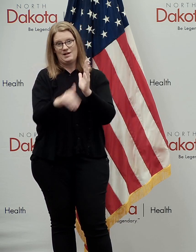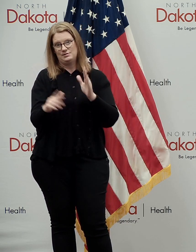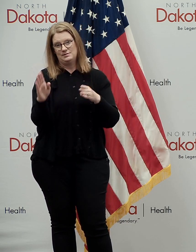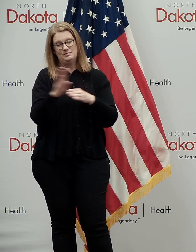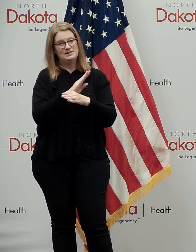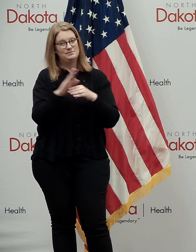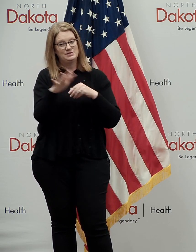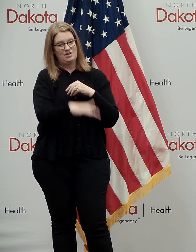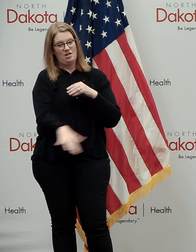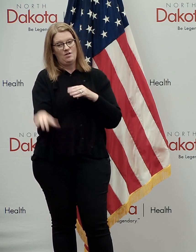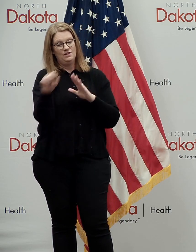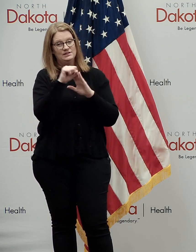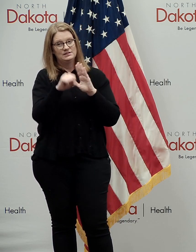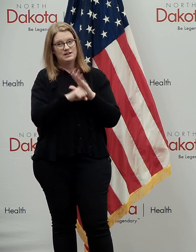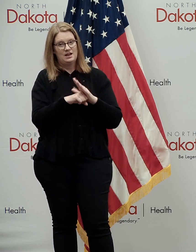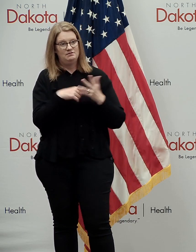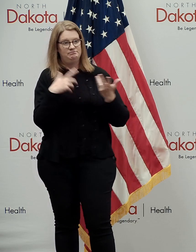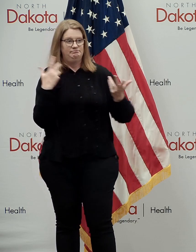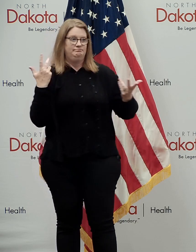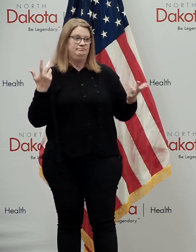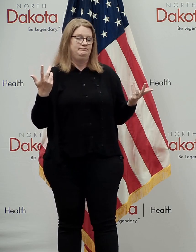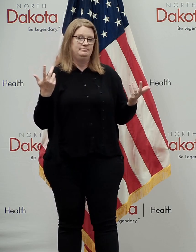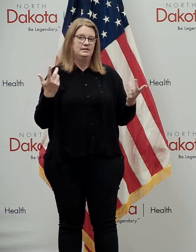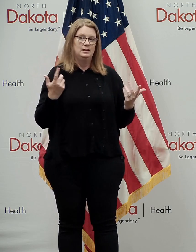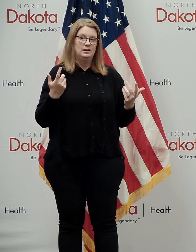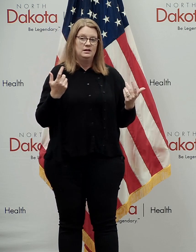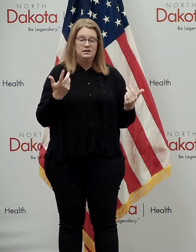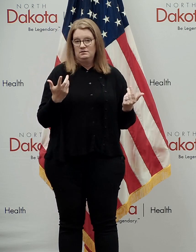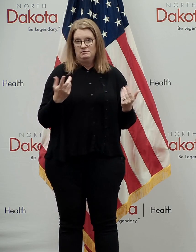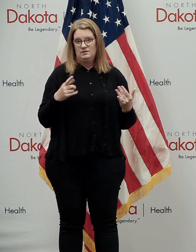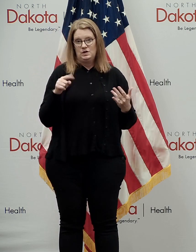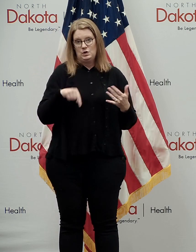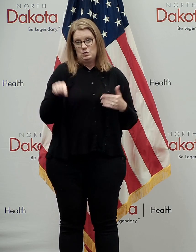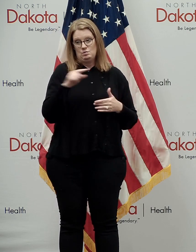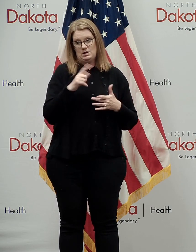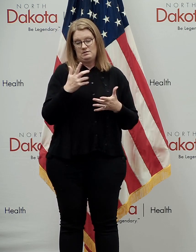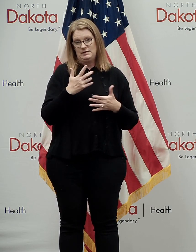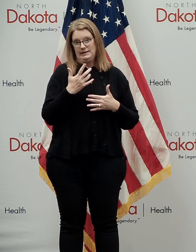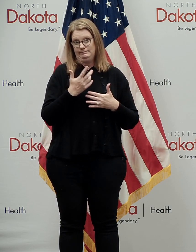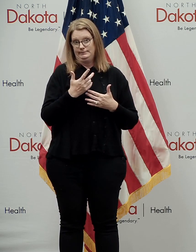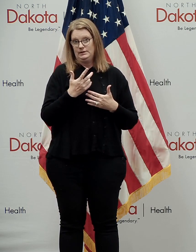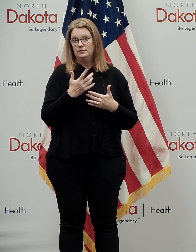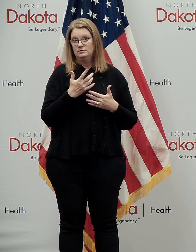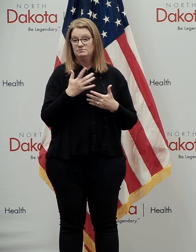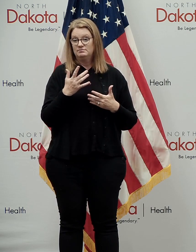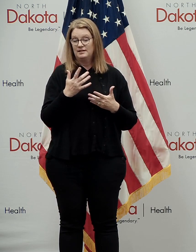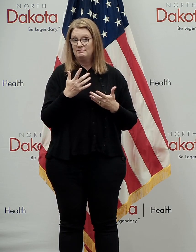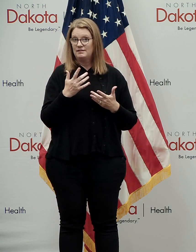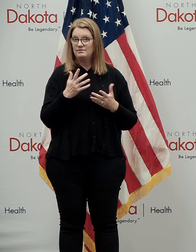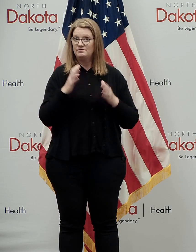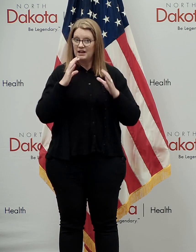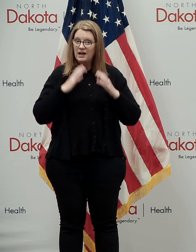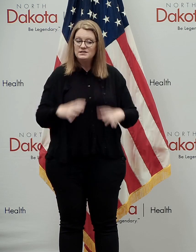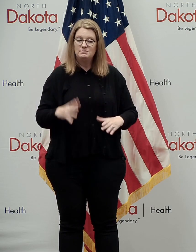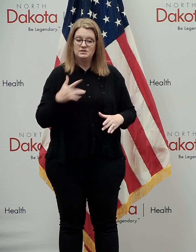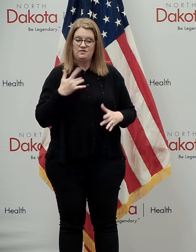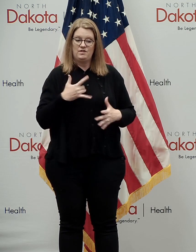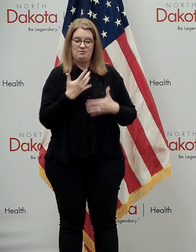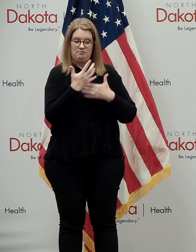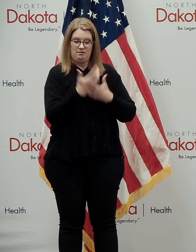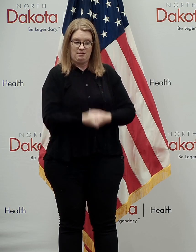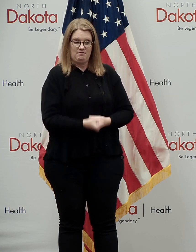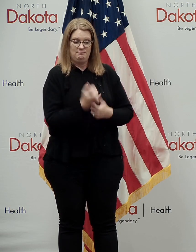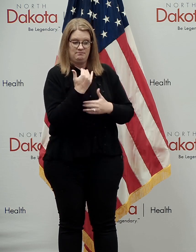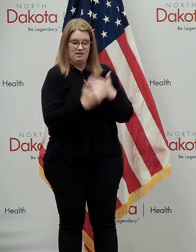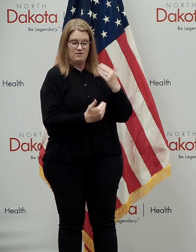businesses around the state, if you want to have confidence in customers and you want to bring back, particularly if your business